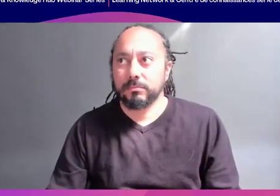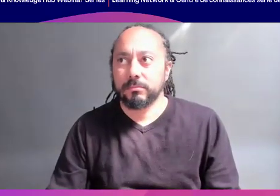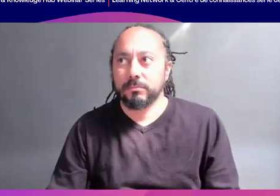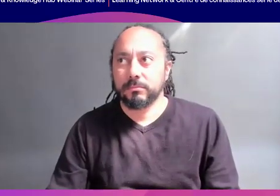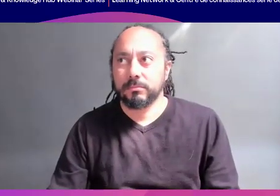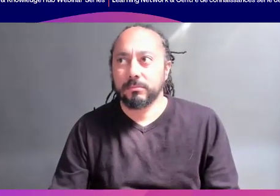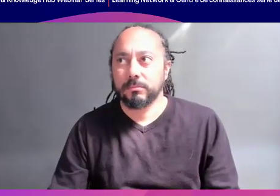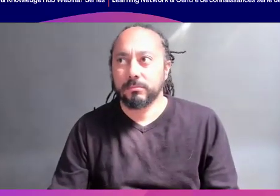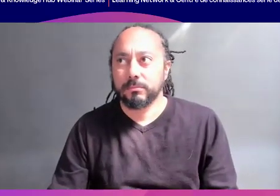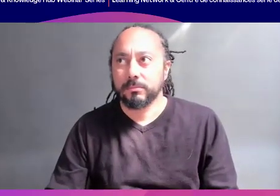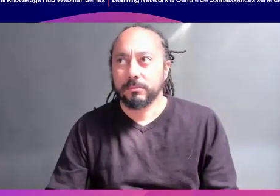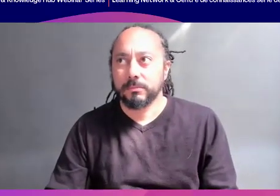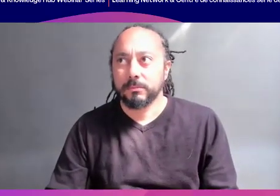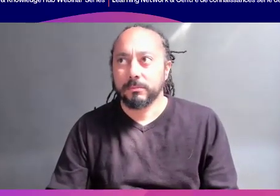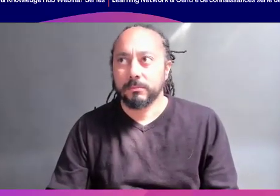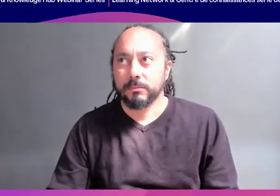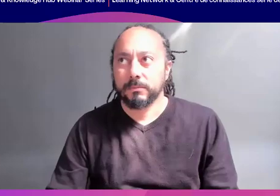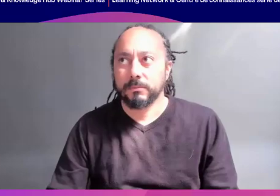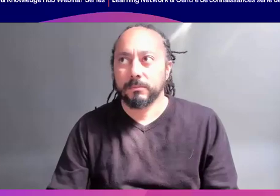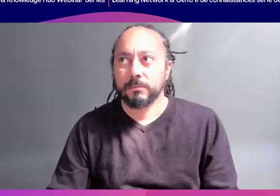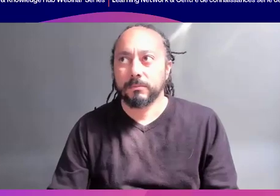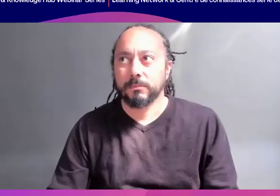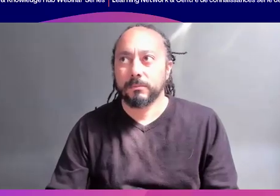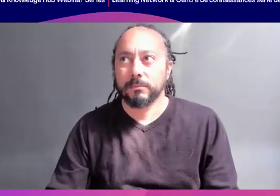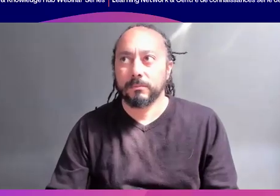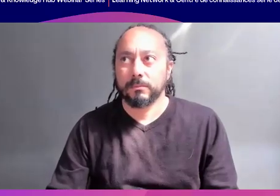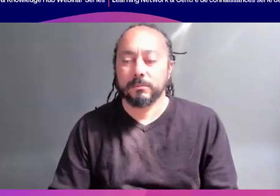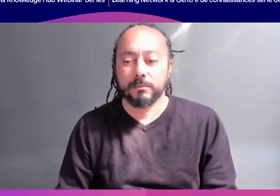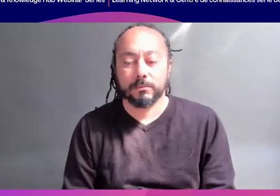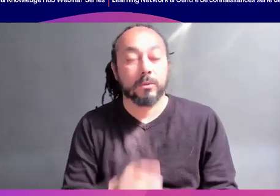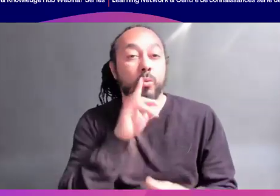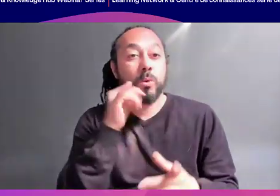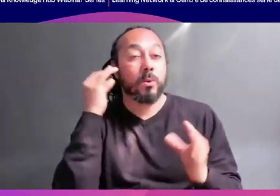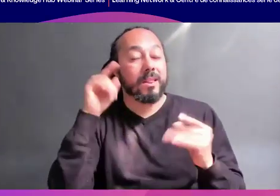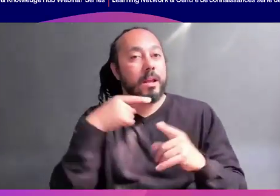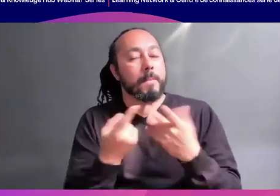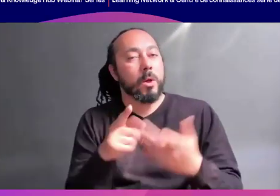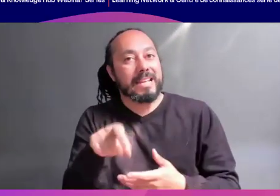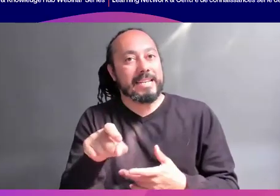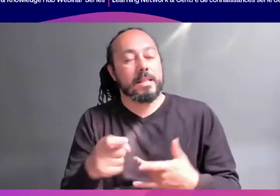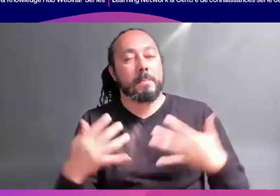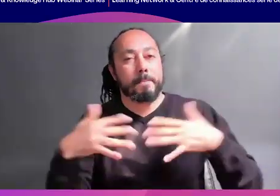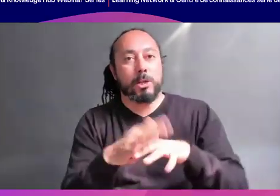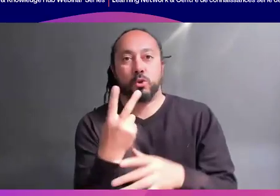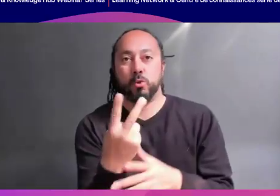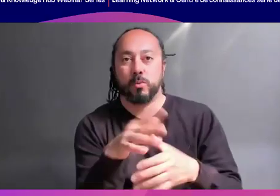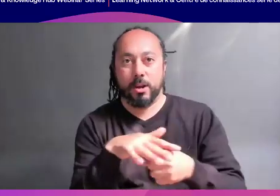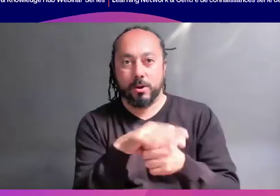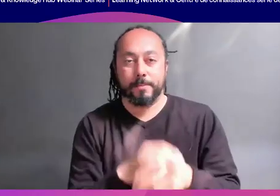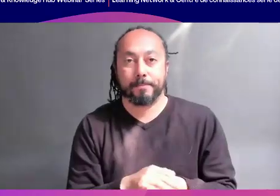I mentioned, we're filling an unmet need here that blends two areas, substance